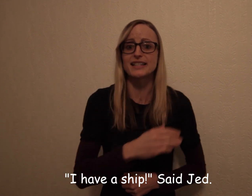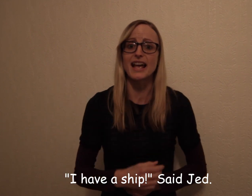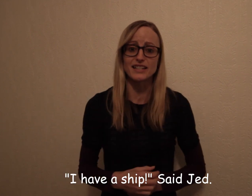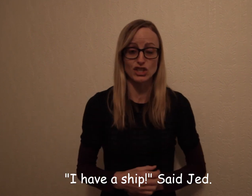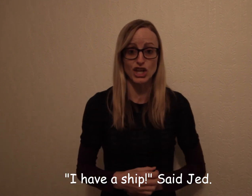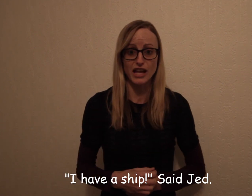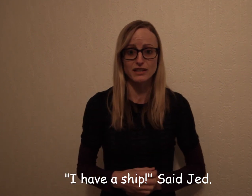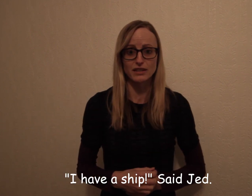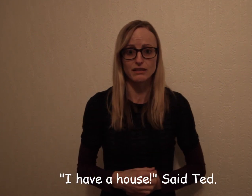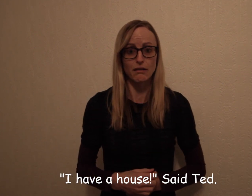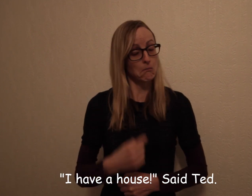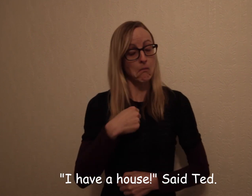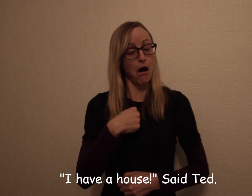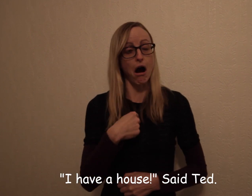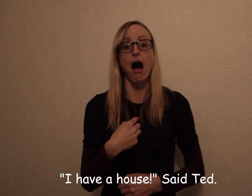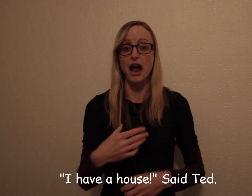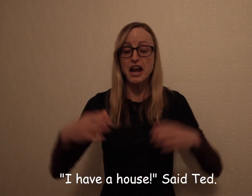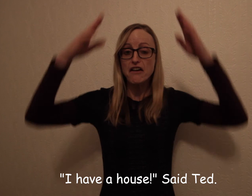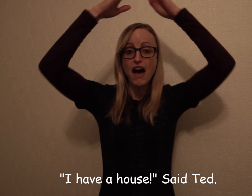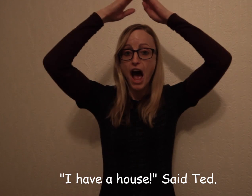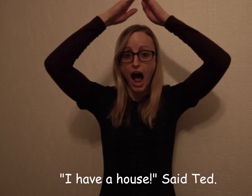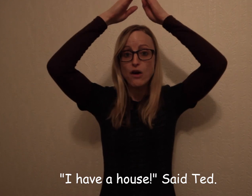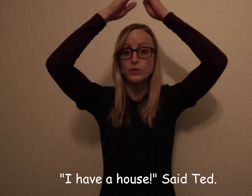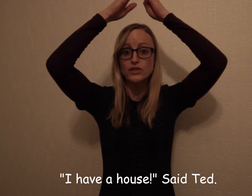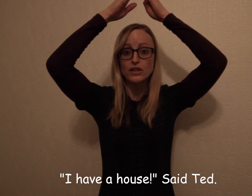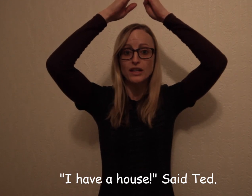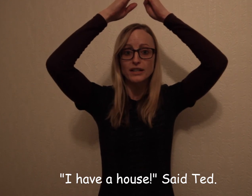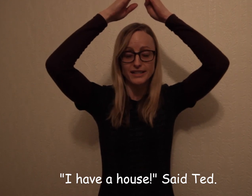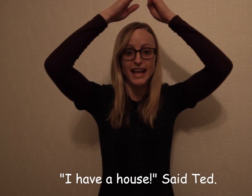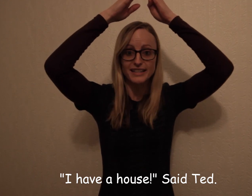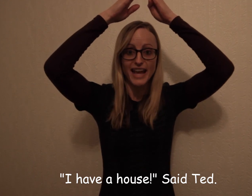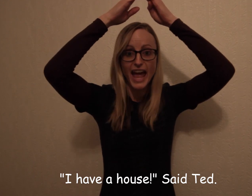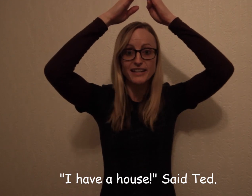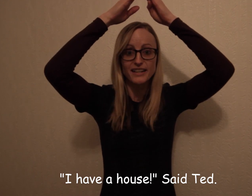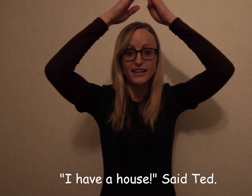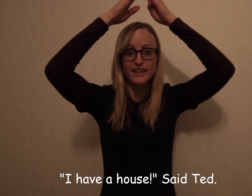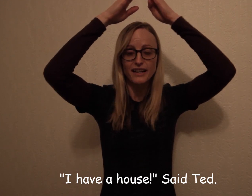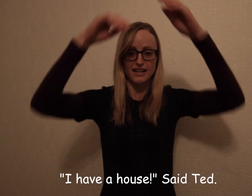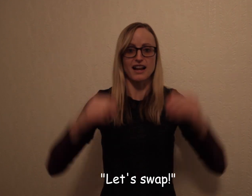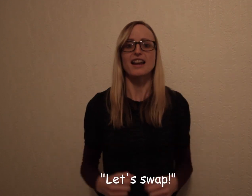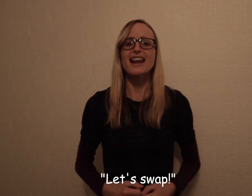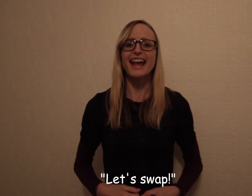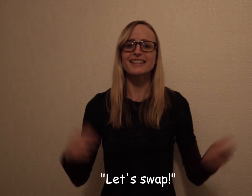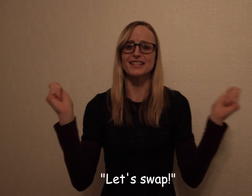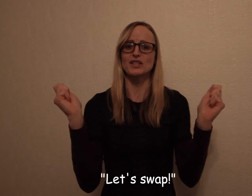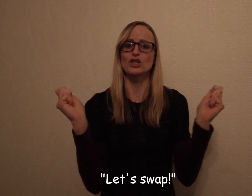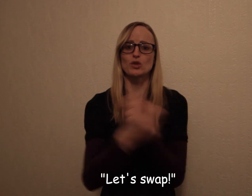said Jed. "I have a house," said Ted. "Let's